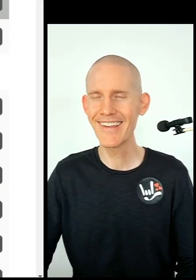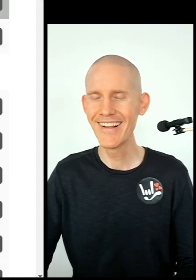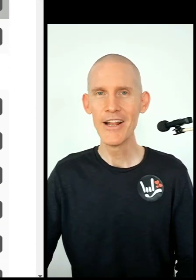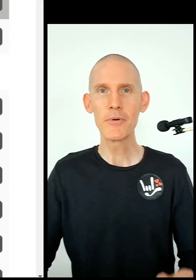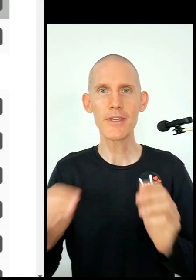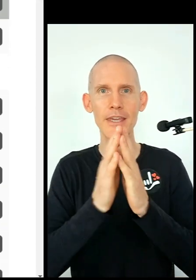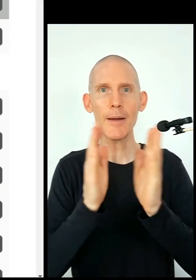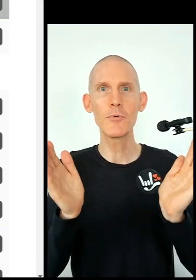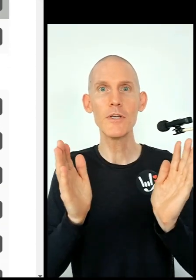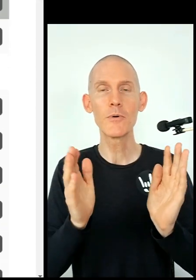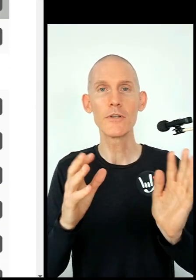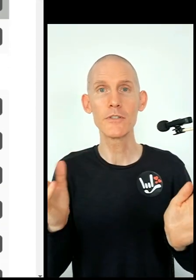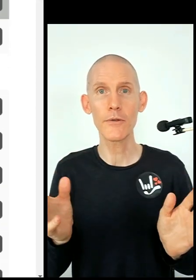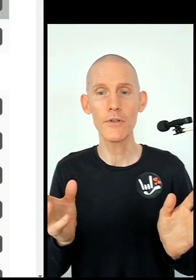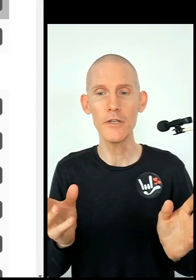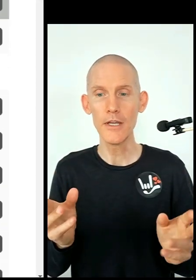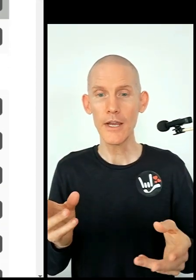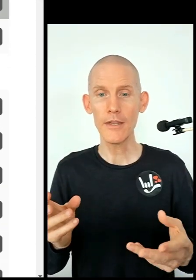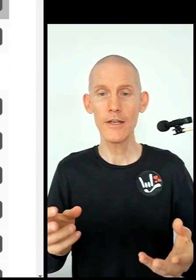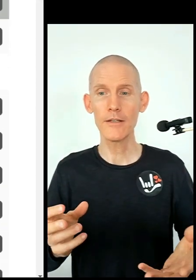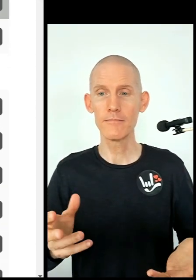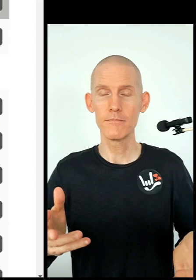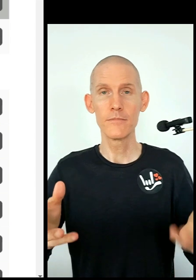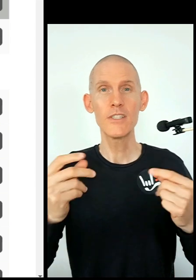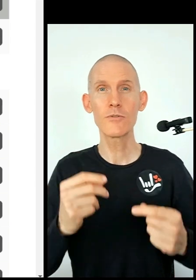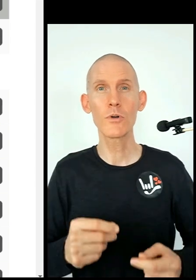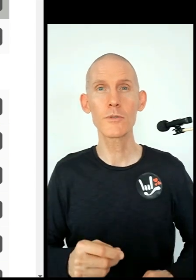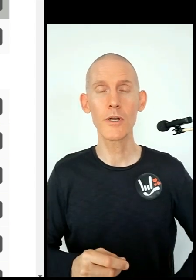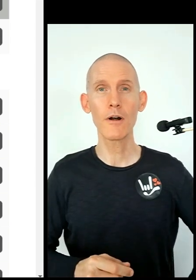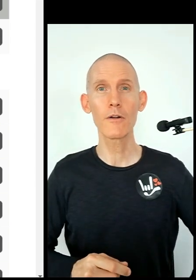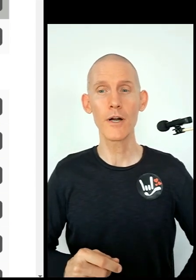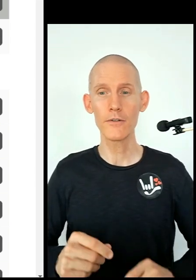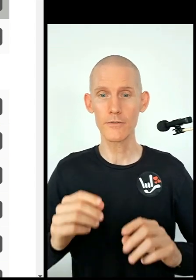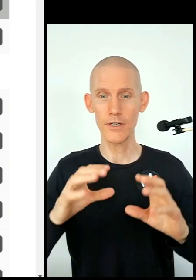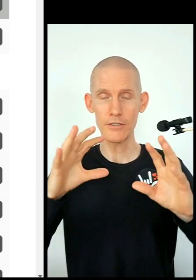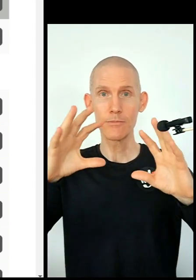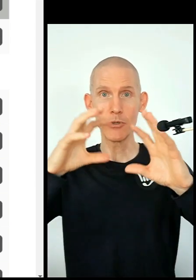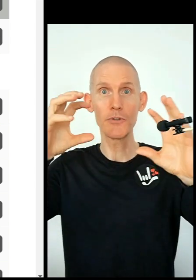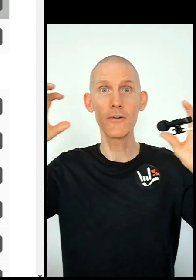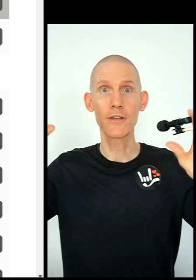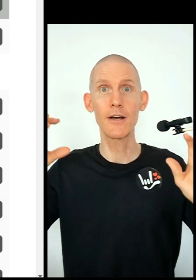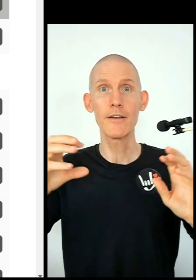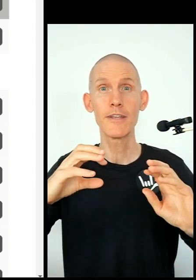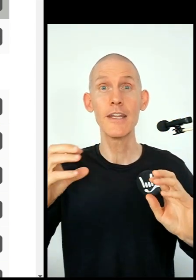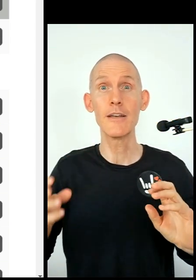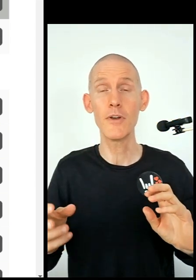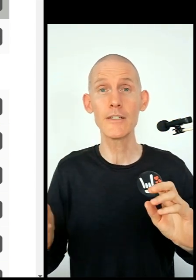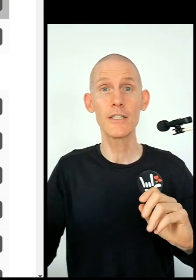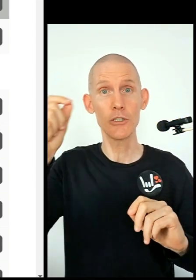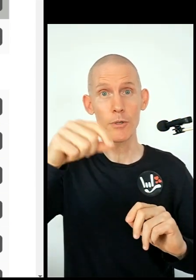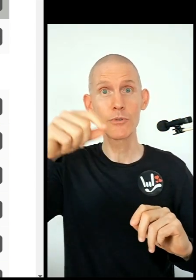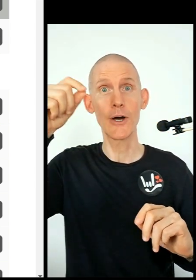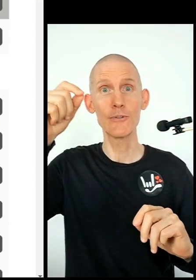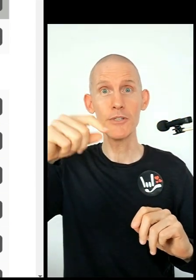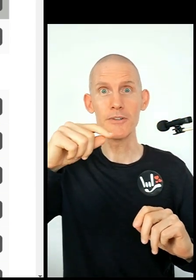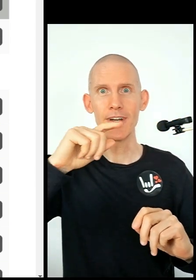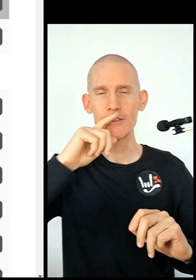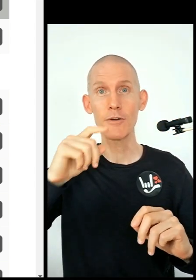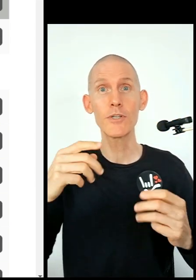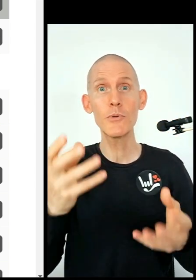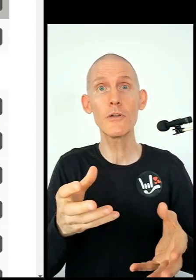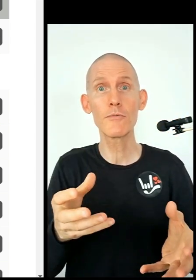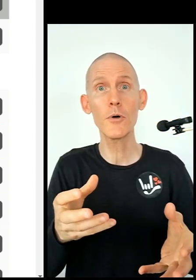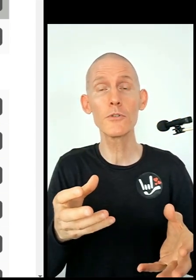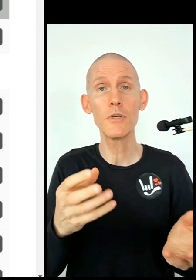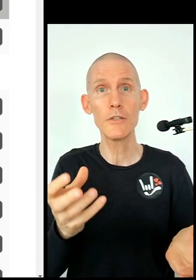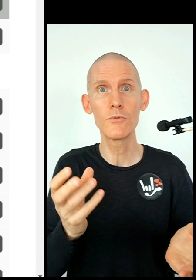stuck with the gap week where there's nothing. And then it just works better all around if I just build out the content in advance and it drips out to you, right?